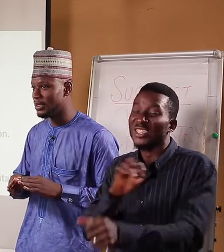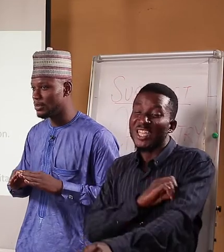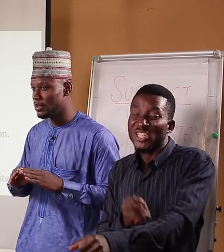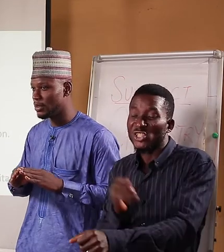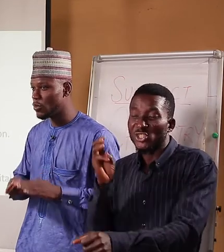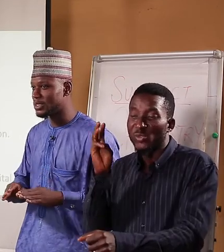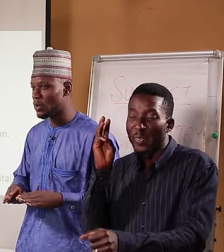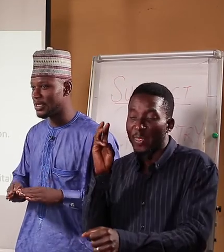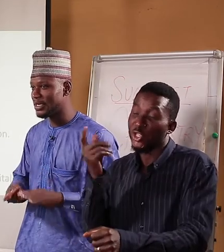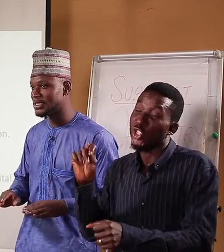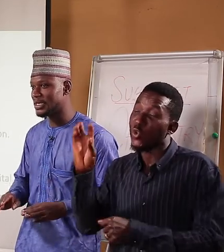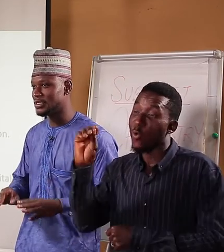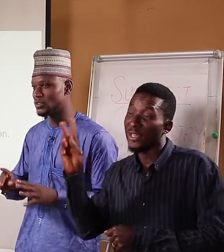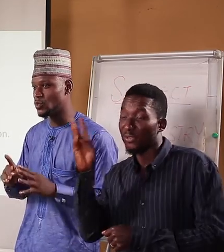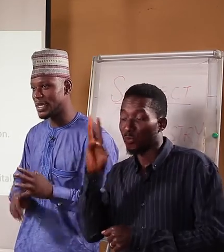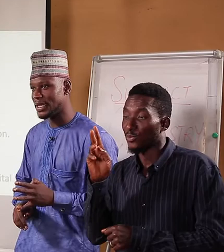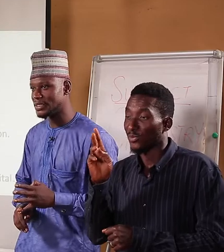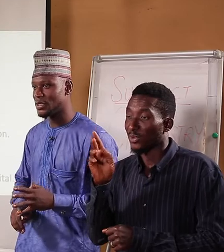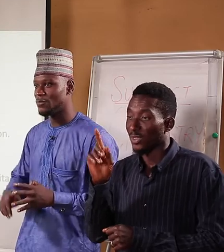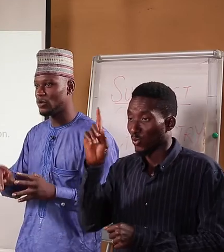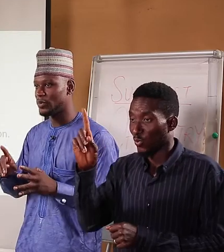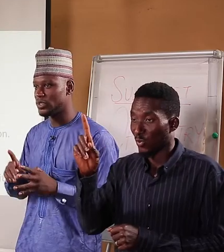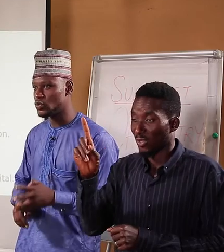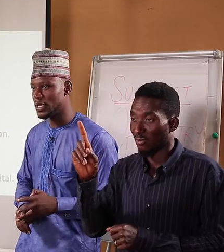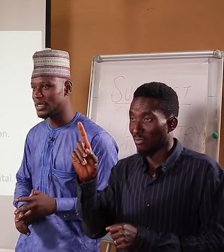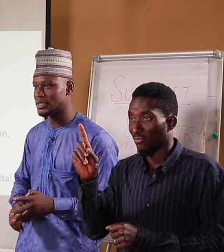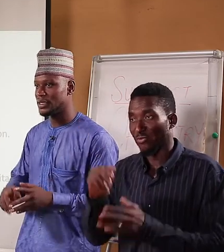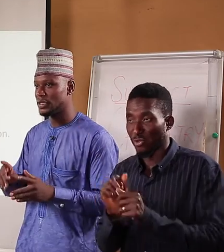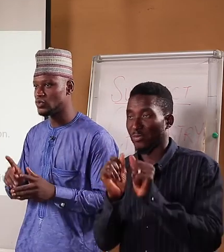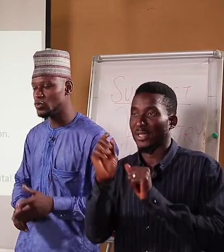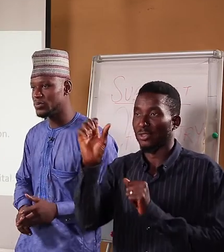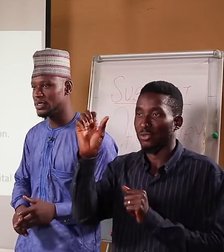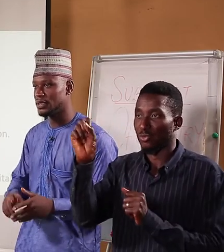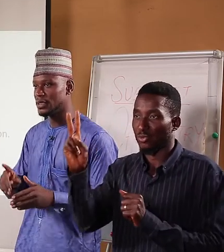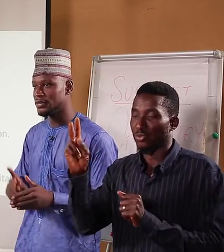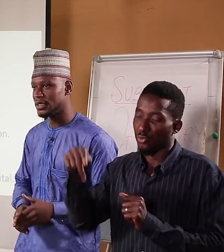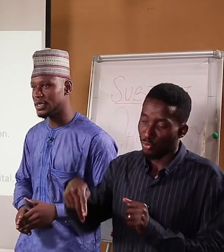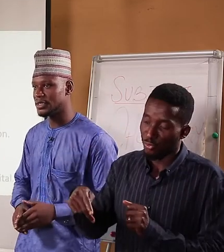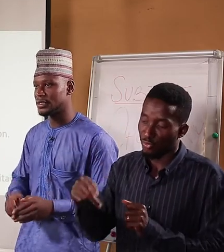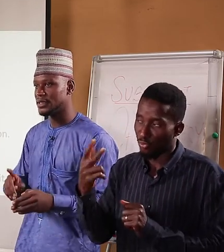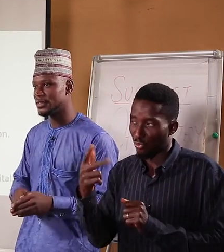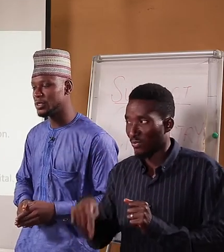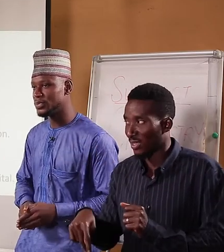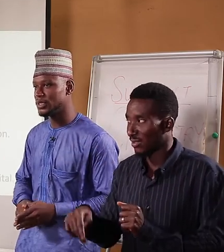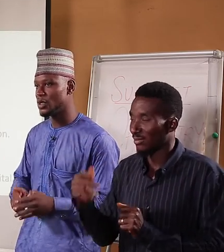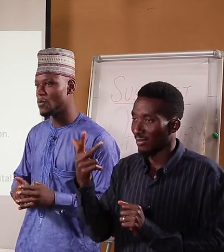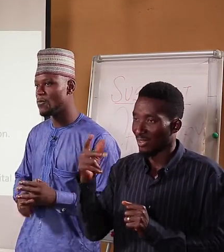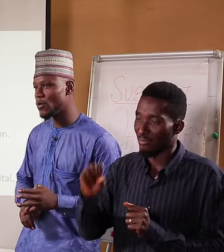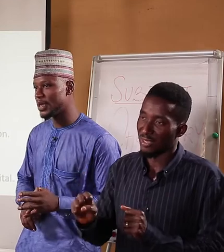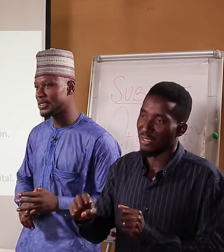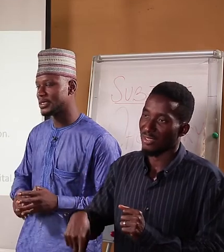with the orbital with the least energy is 1s, followed by 2s, then 2p, 3s,